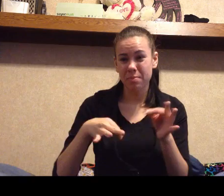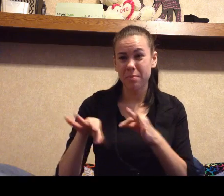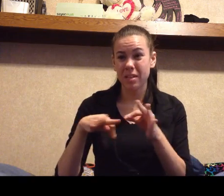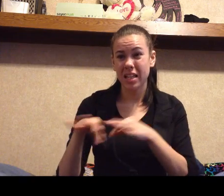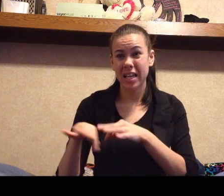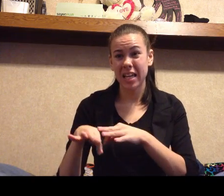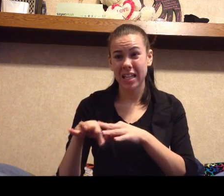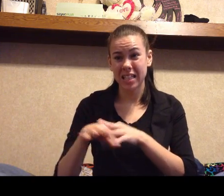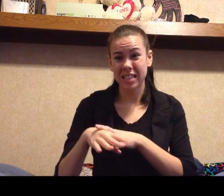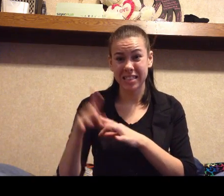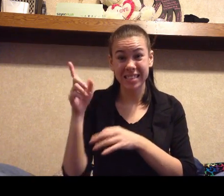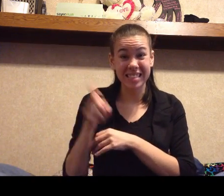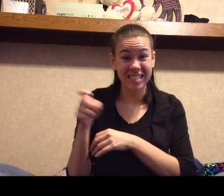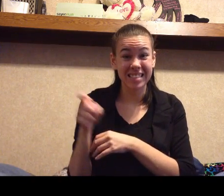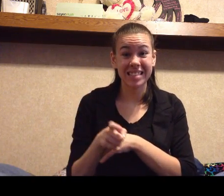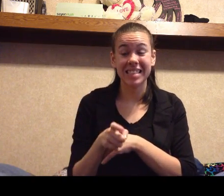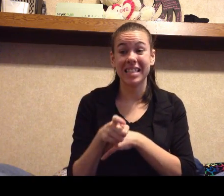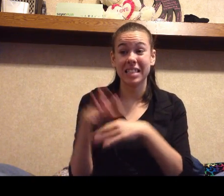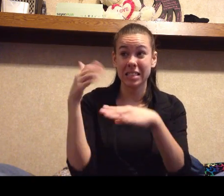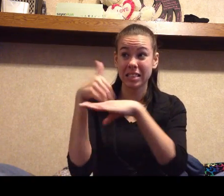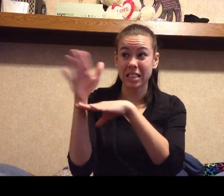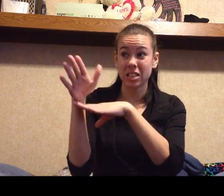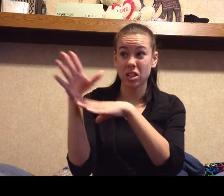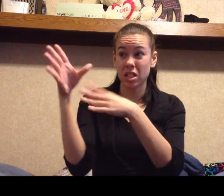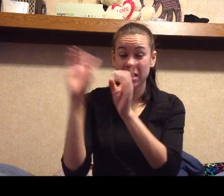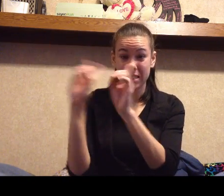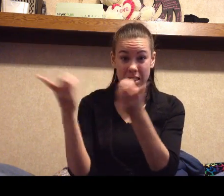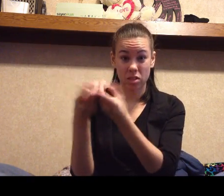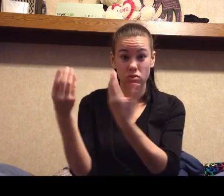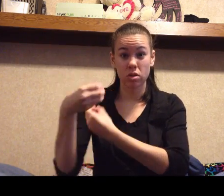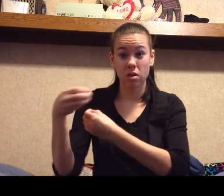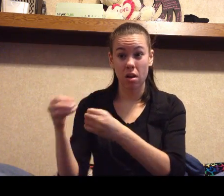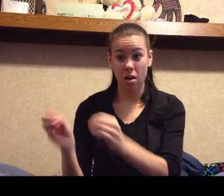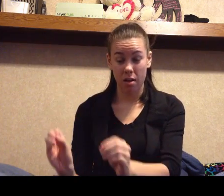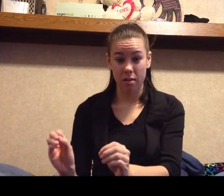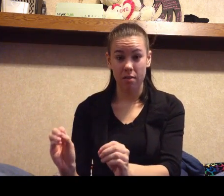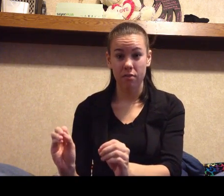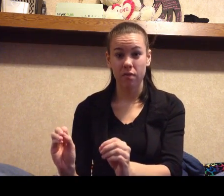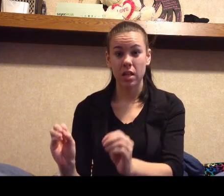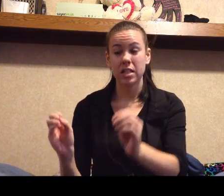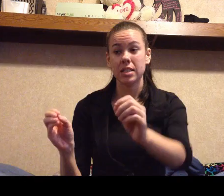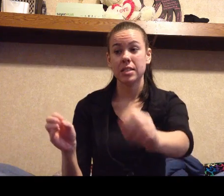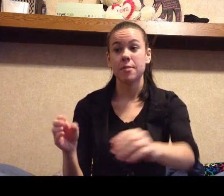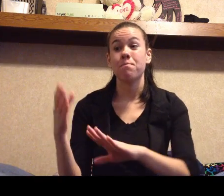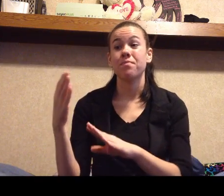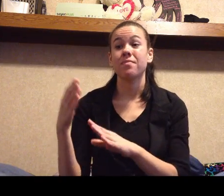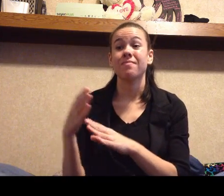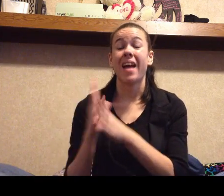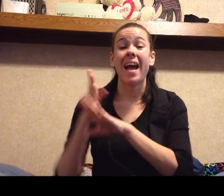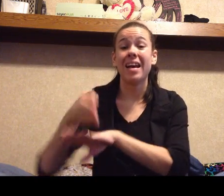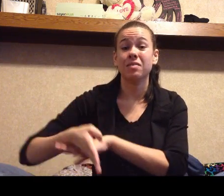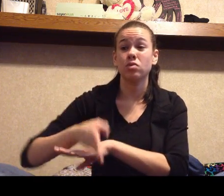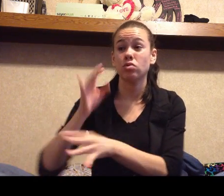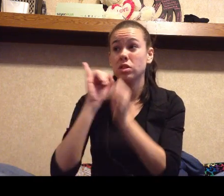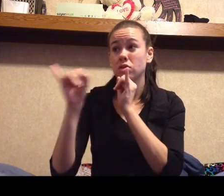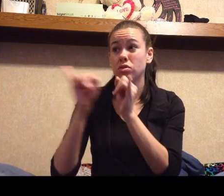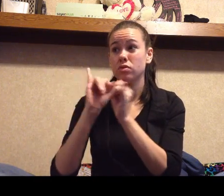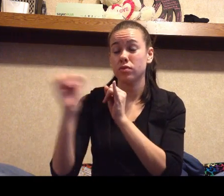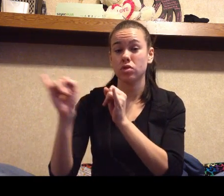send it to the district office conducting the interview after the individual receives their interview notice.